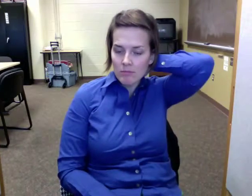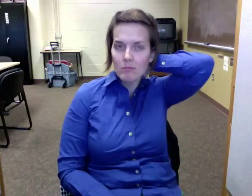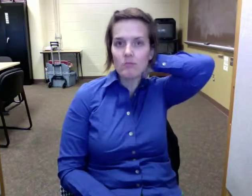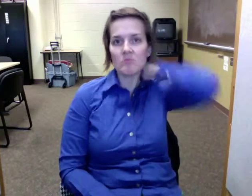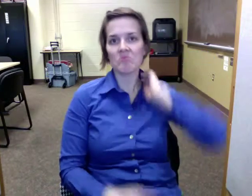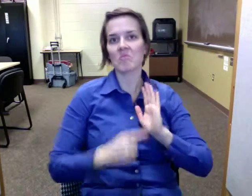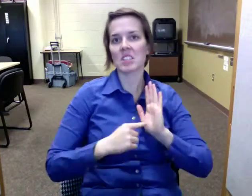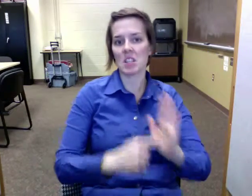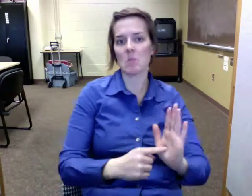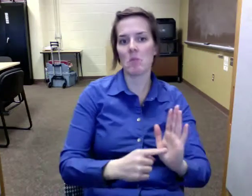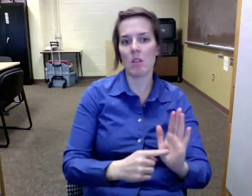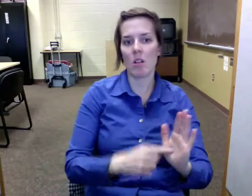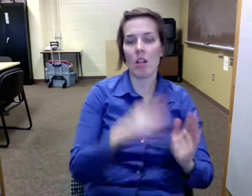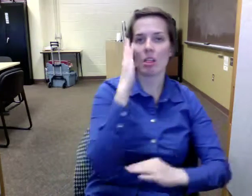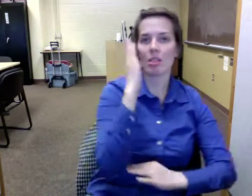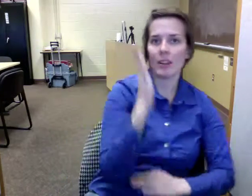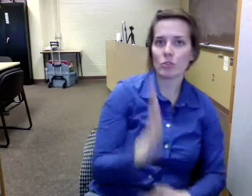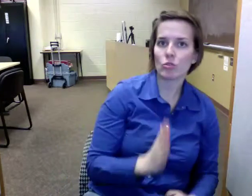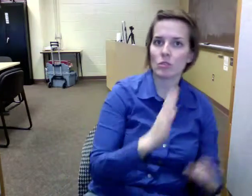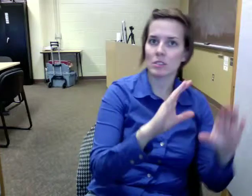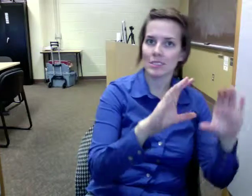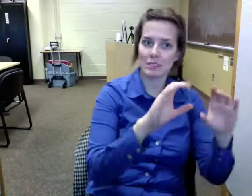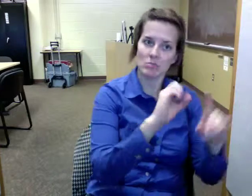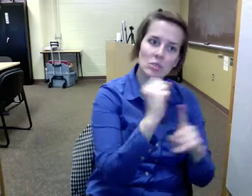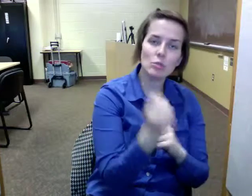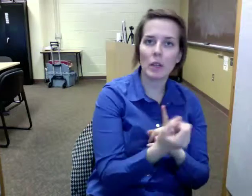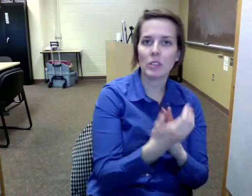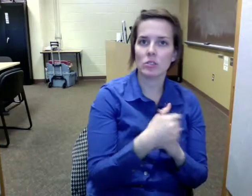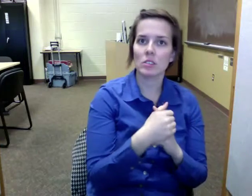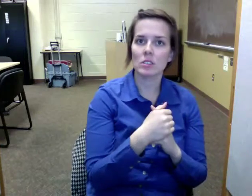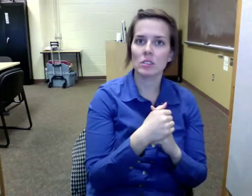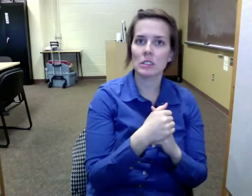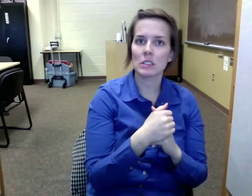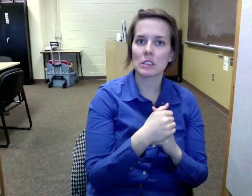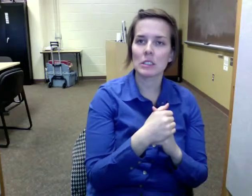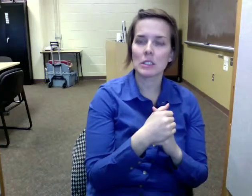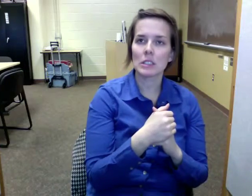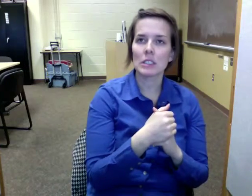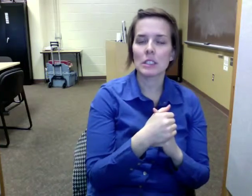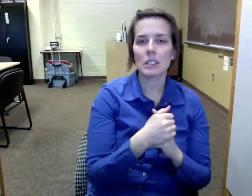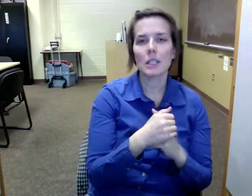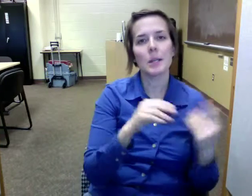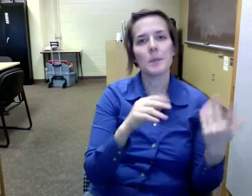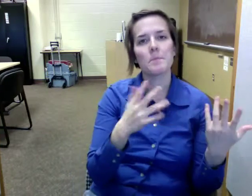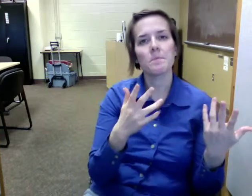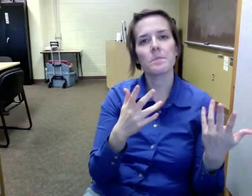the interaction is all unidirectional, meaning that it goes in one direction.